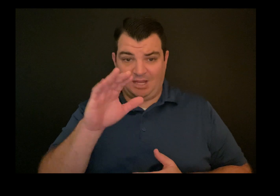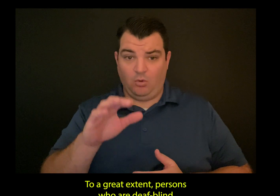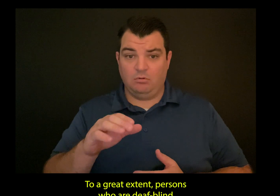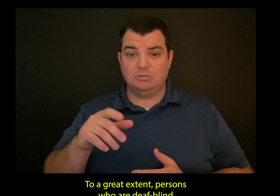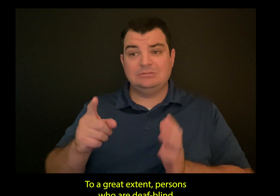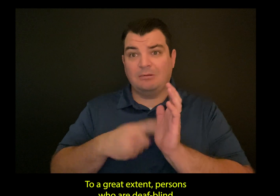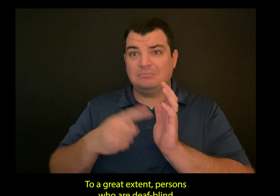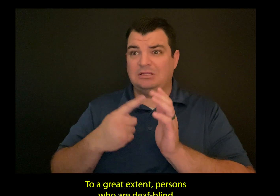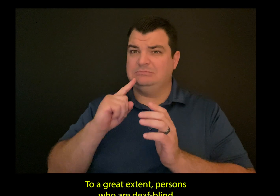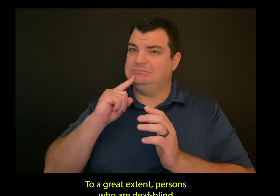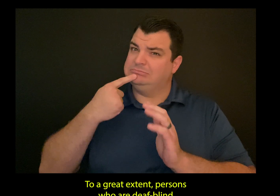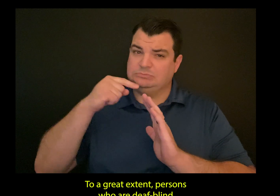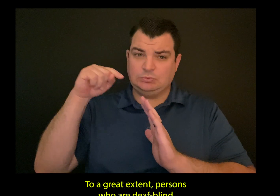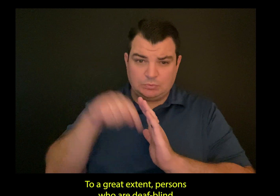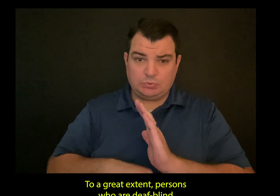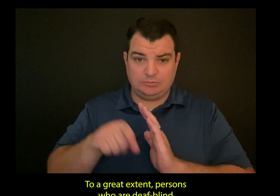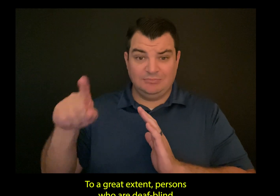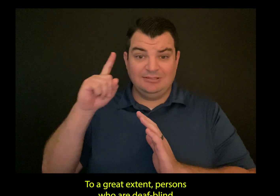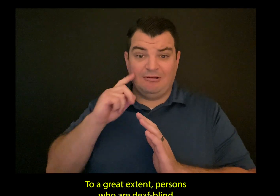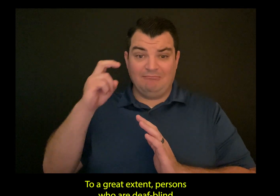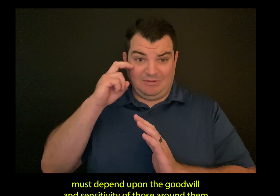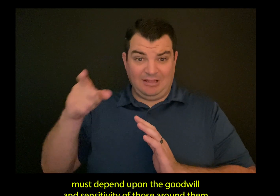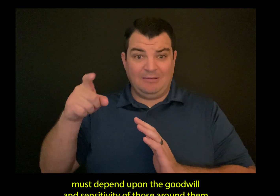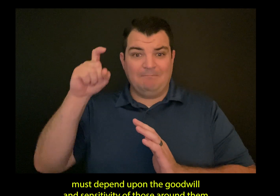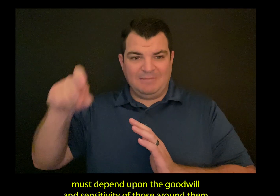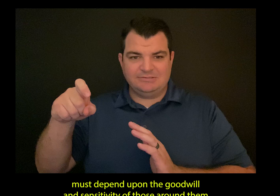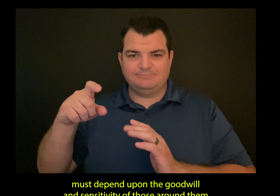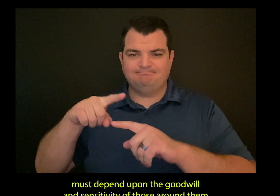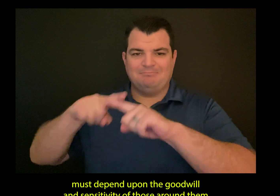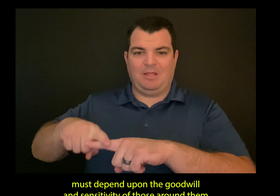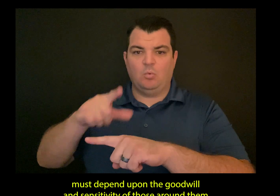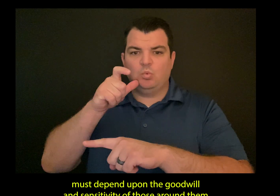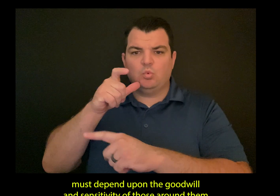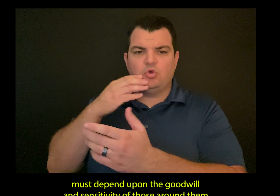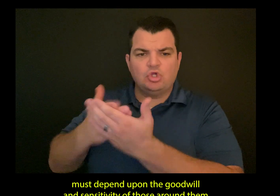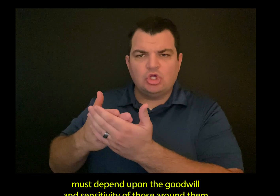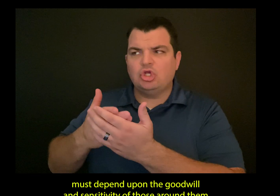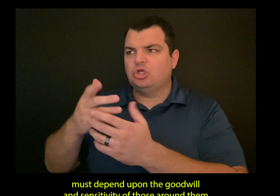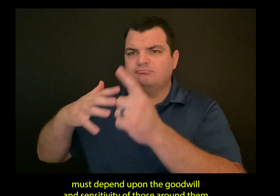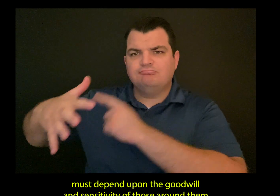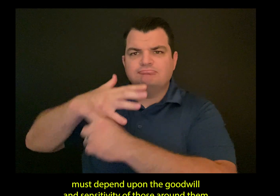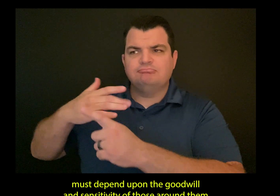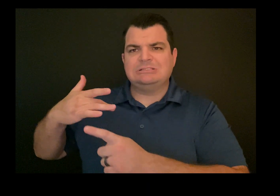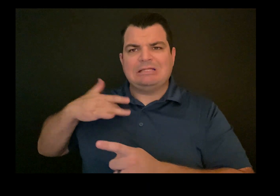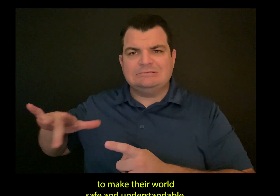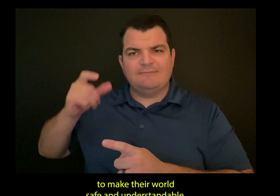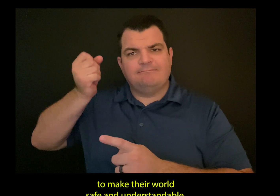To a great extent, persons who are deafblind must depend upon the goodwill and sensitivity of those around them to make their